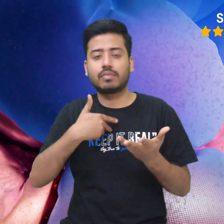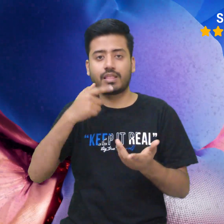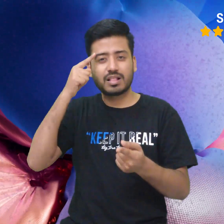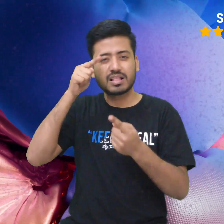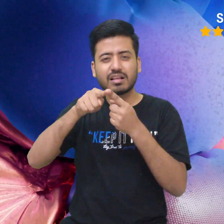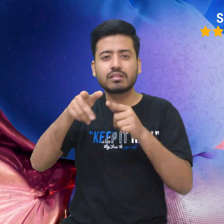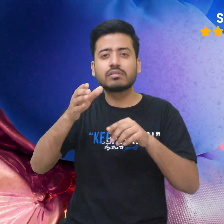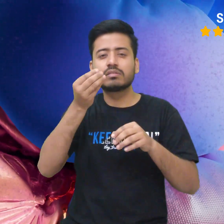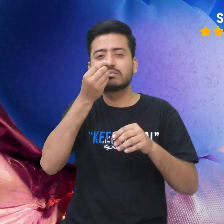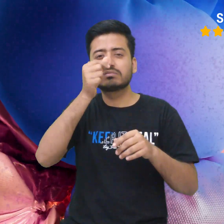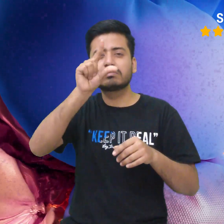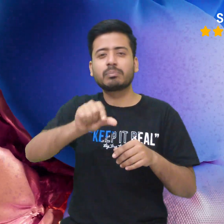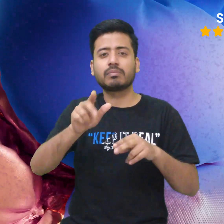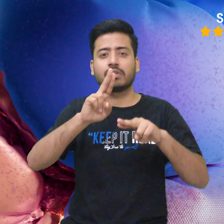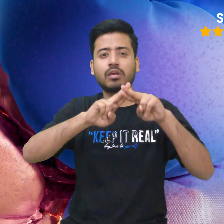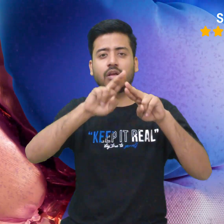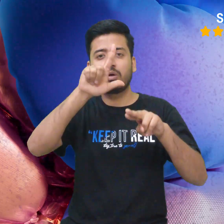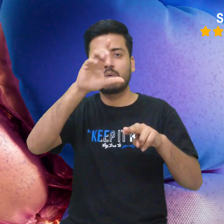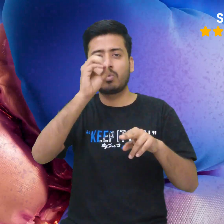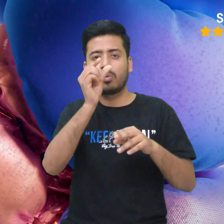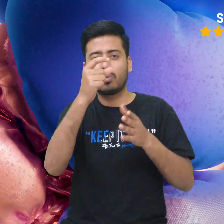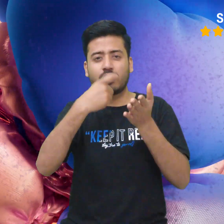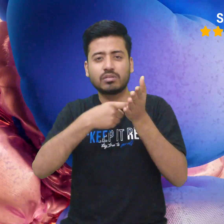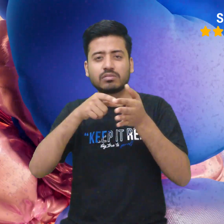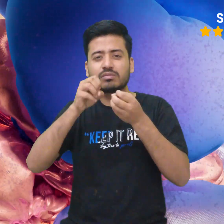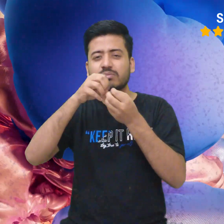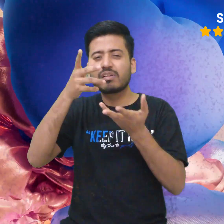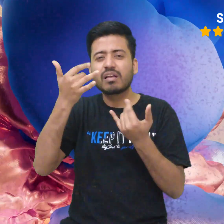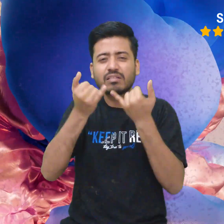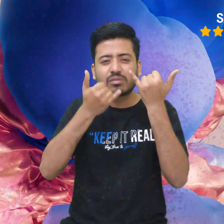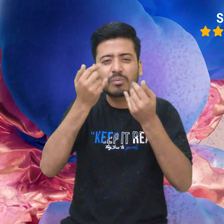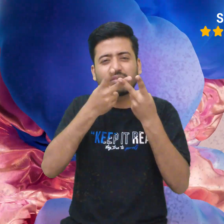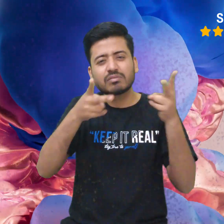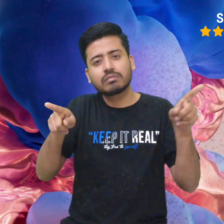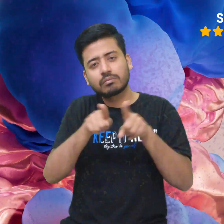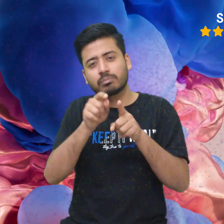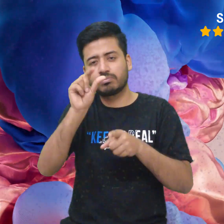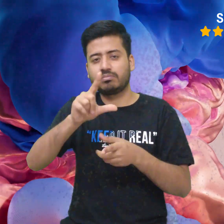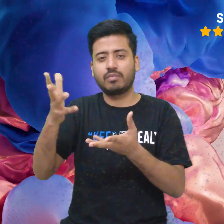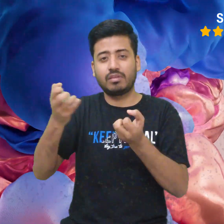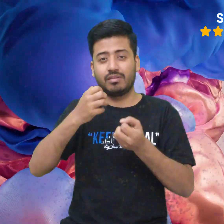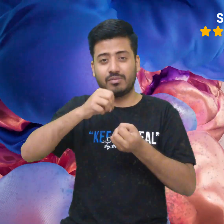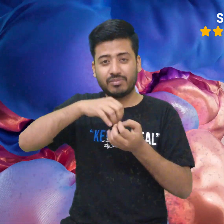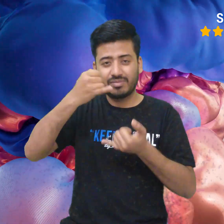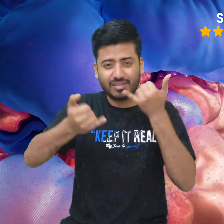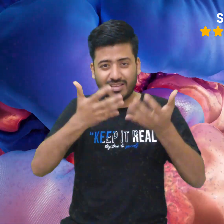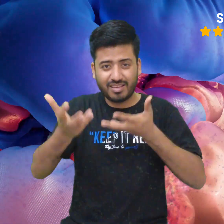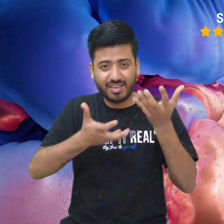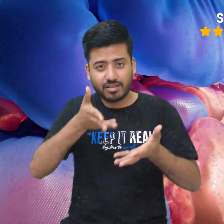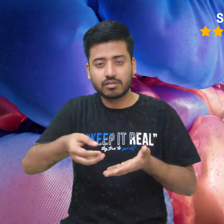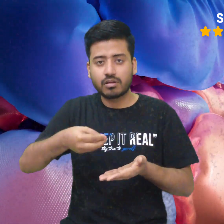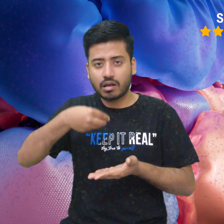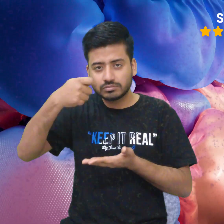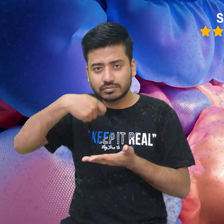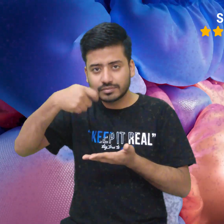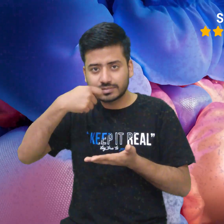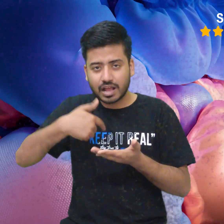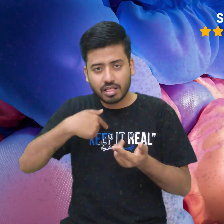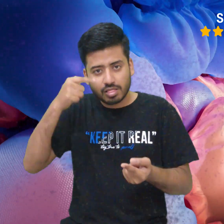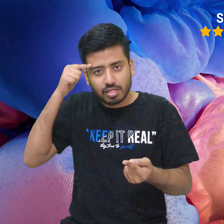a 24-year-old social media influencer named Lucy Murad was hospitalized with kidney stones after reportedly eating buldak noodles,